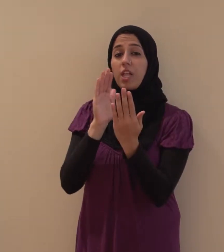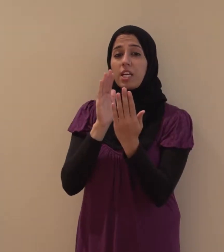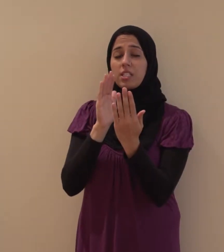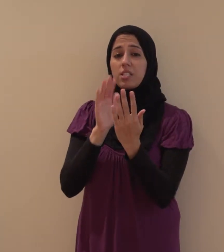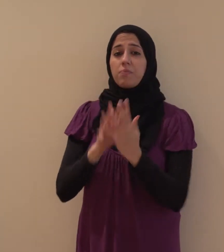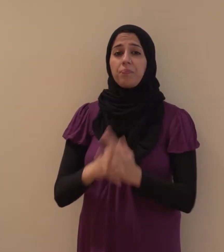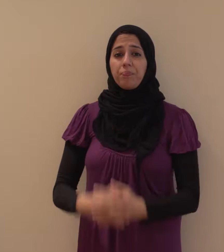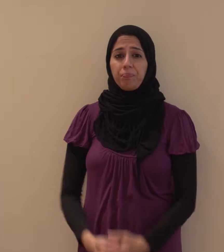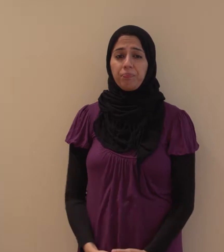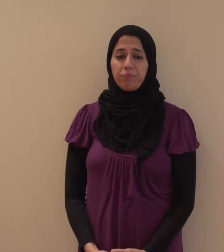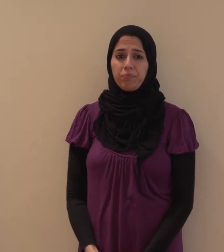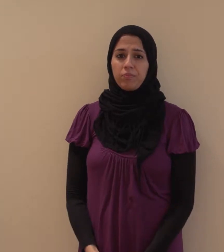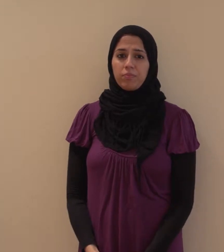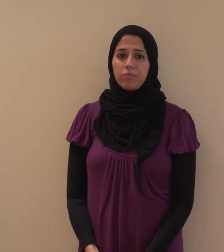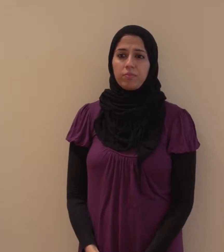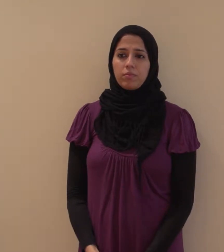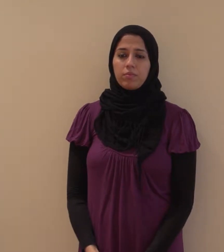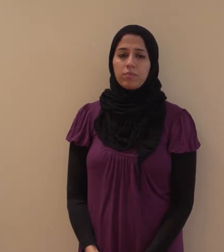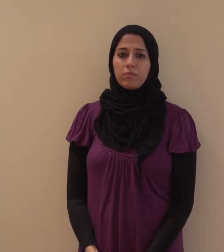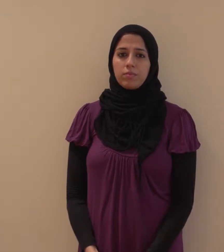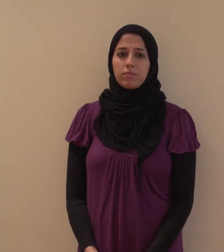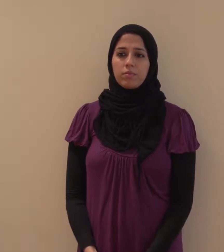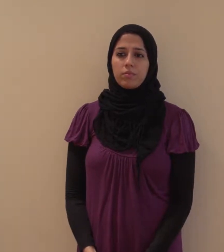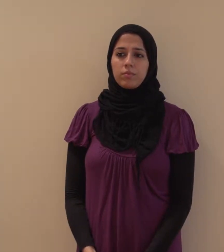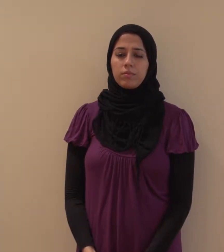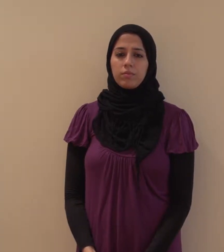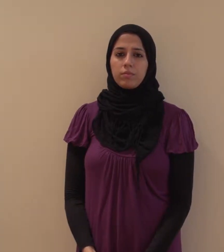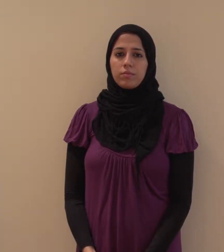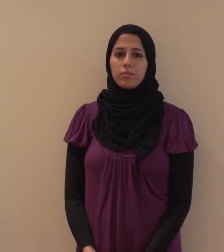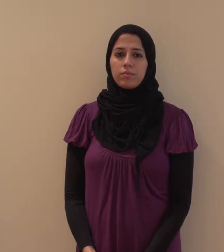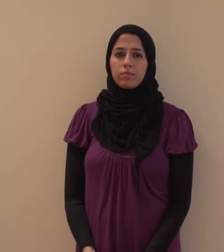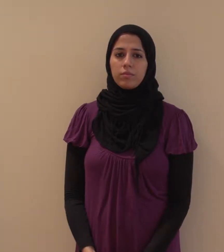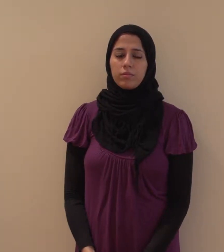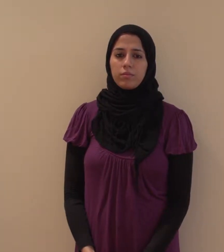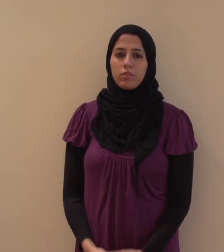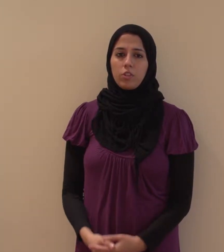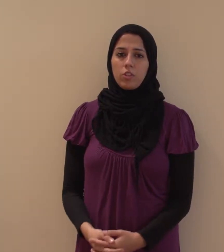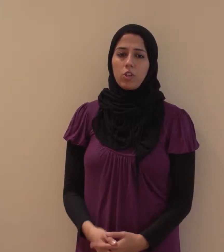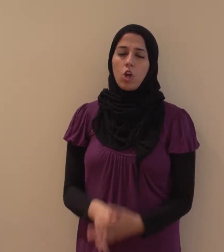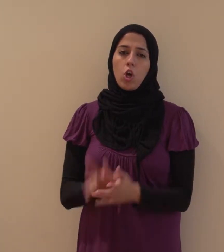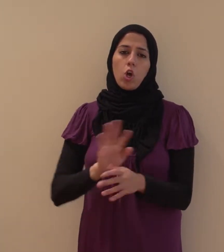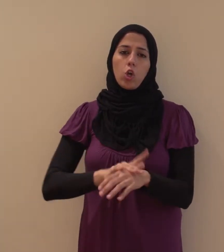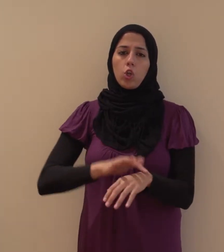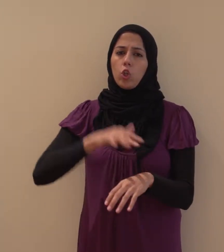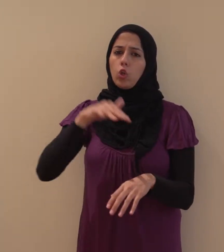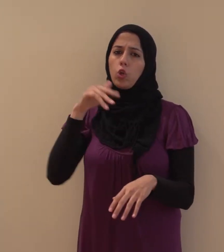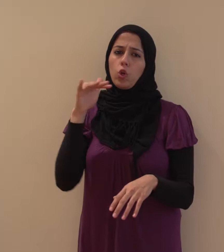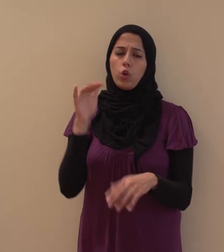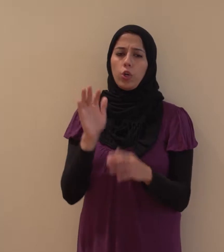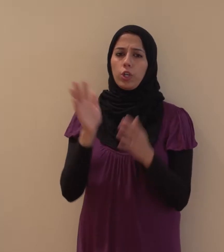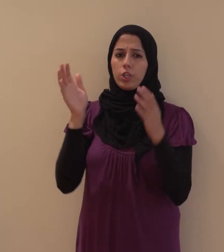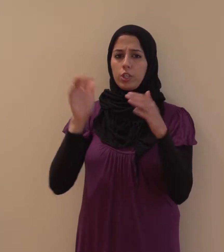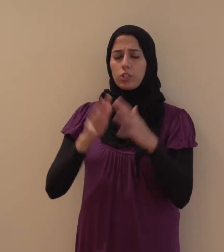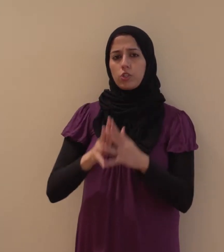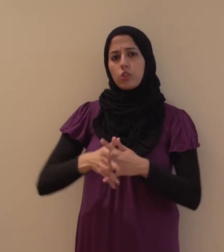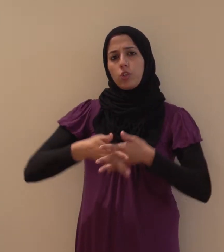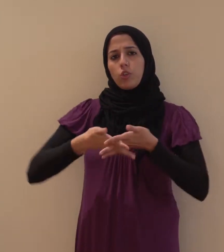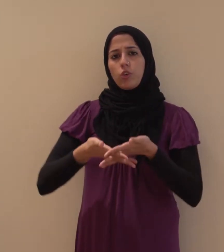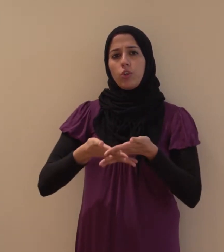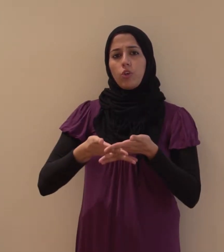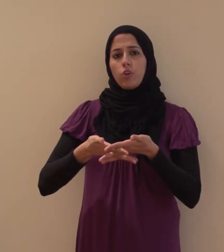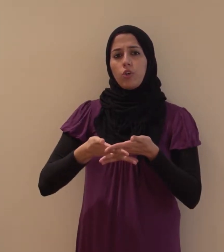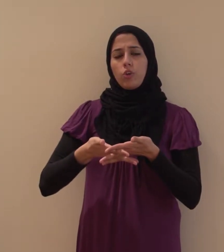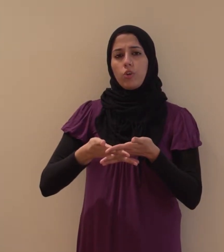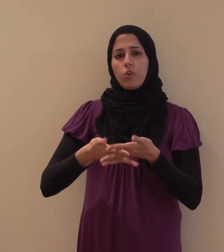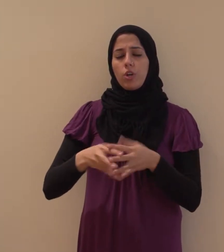and significance of the month of Ramadan. The glorious Quran was revealed in it. There is a night which is better